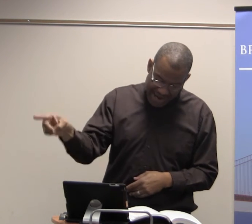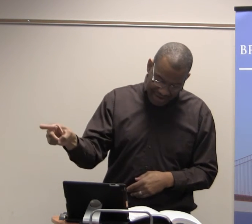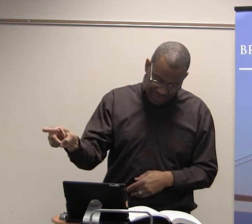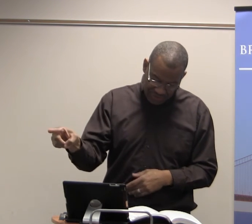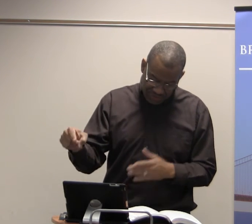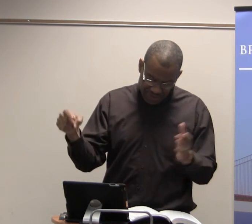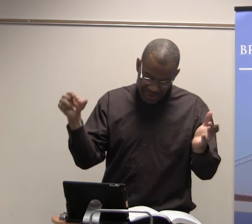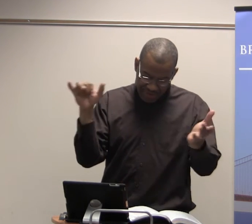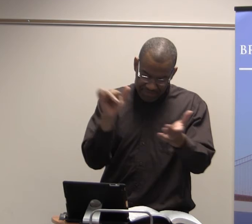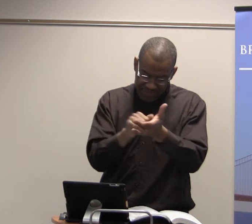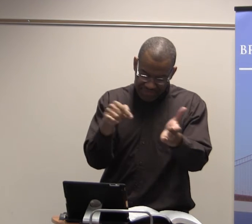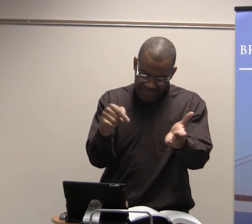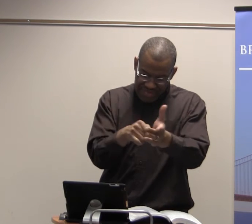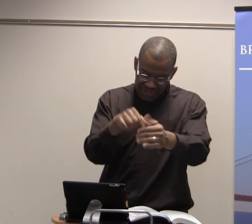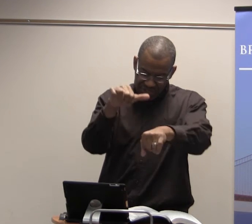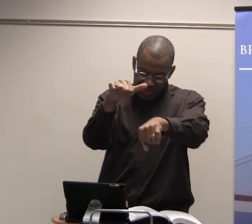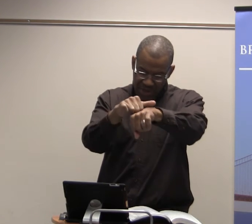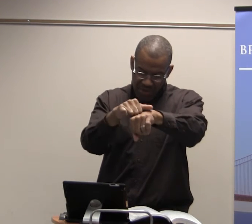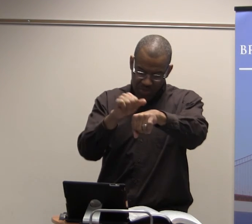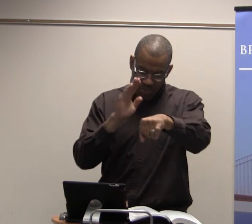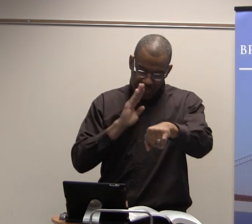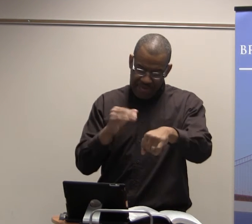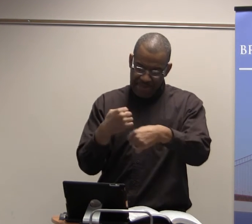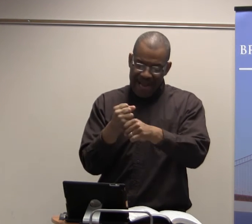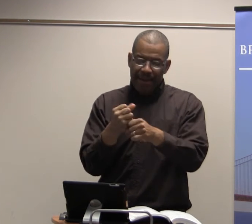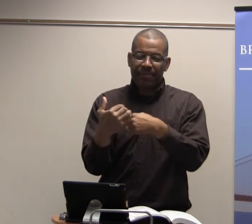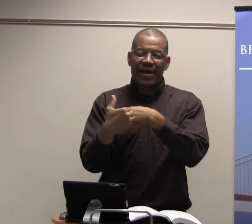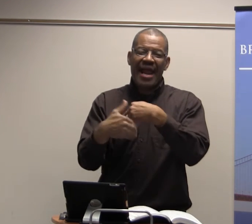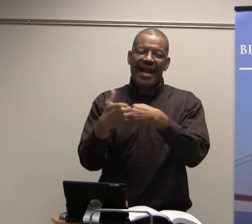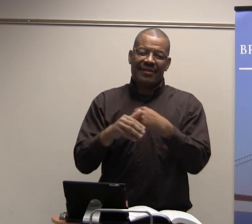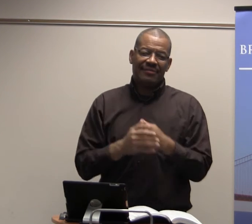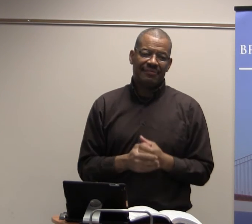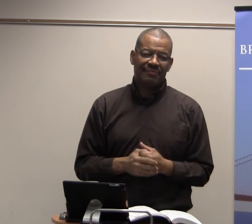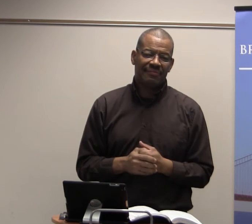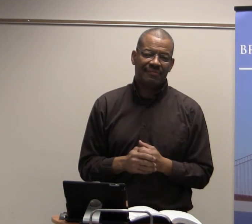commands that this there will be made bread.